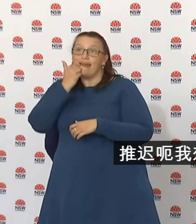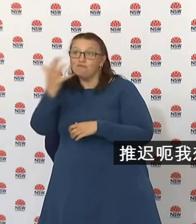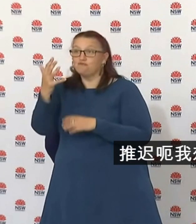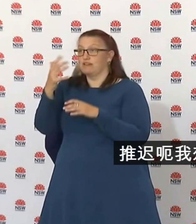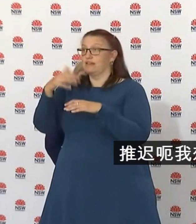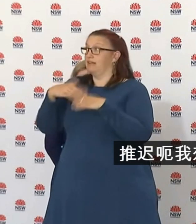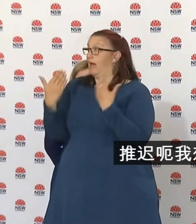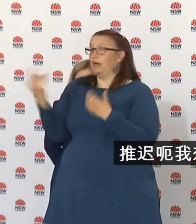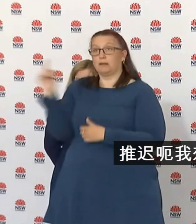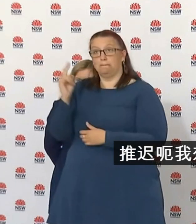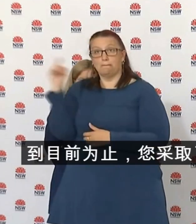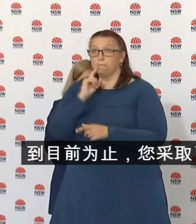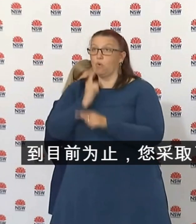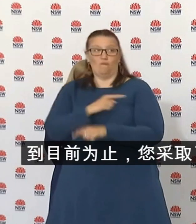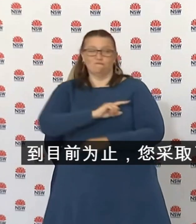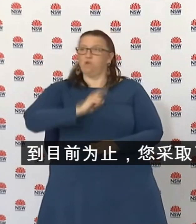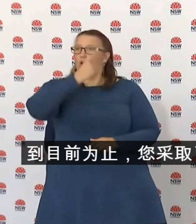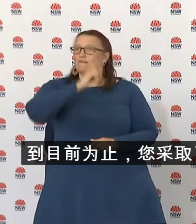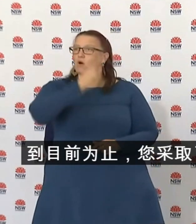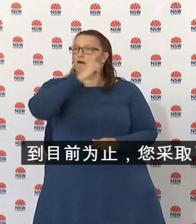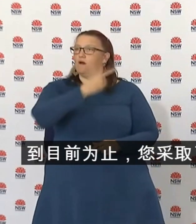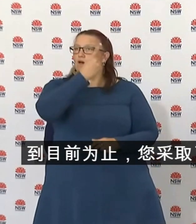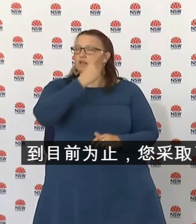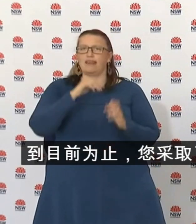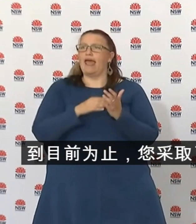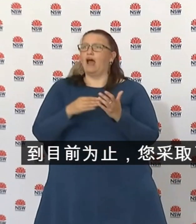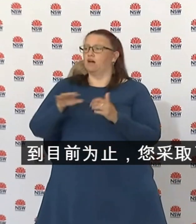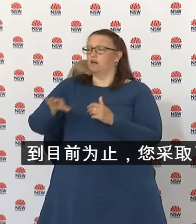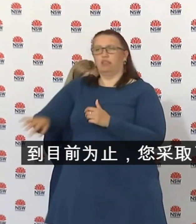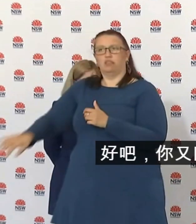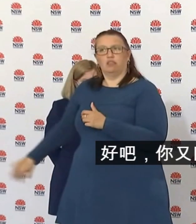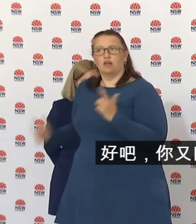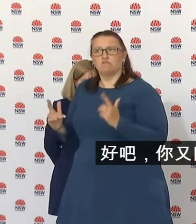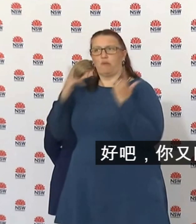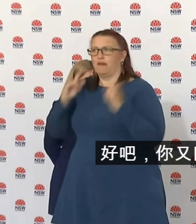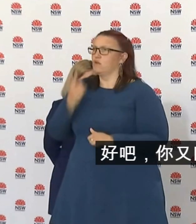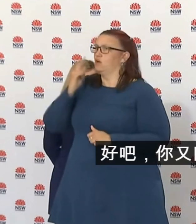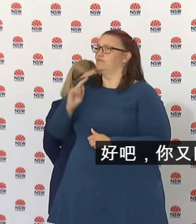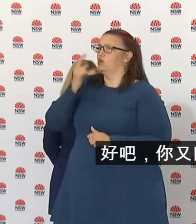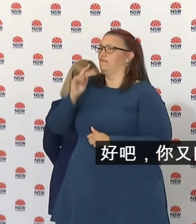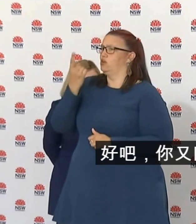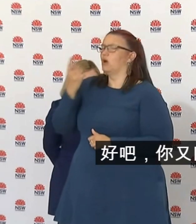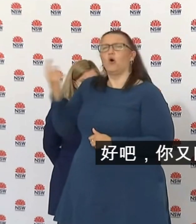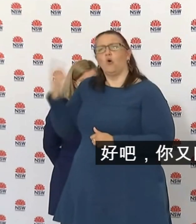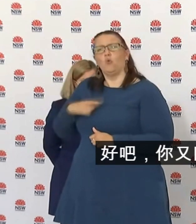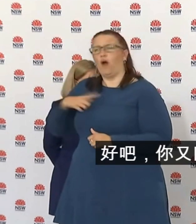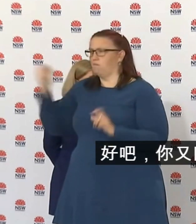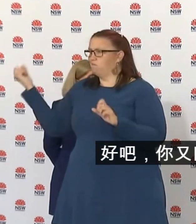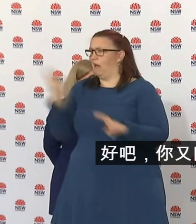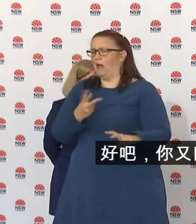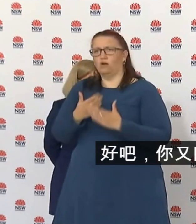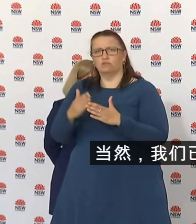police compliance crackdown. What steps have you been taking to this point, and why have we got to this point where you're back again? But look, from the